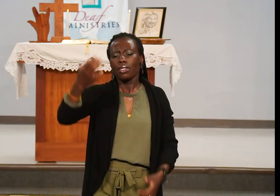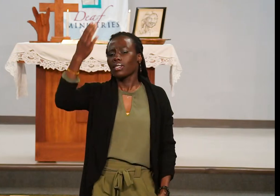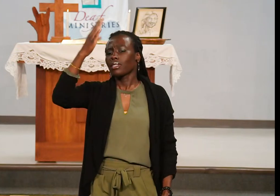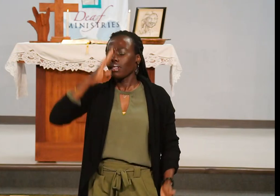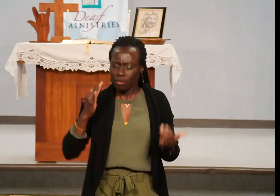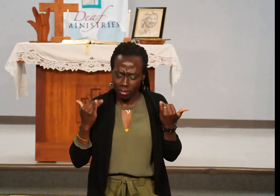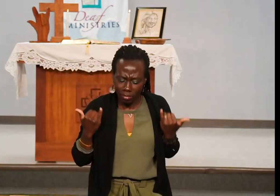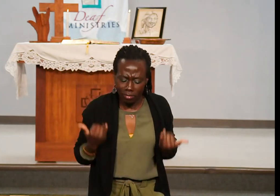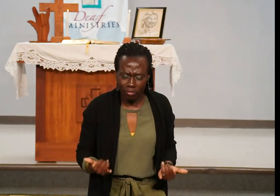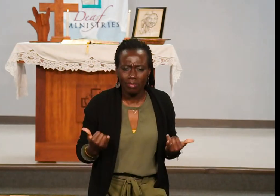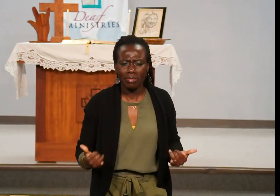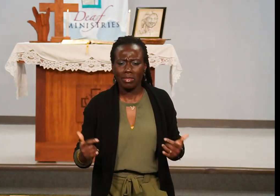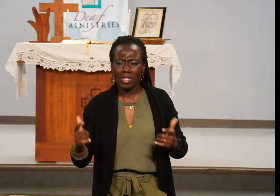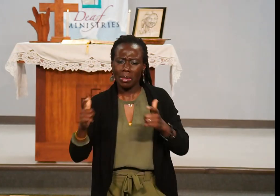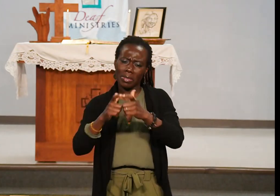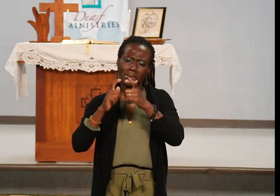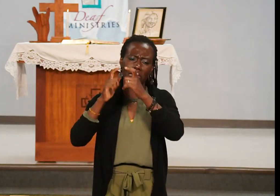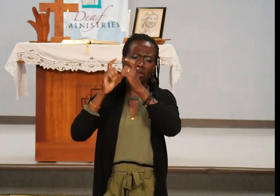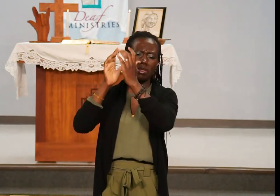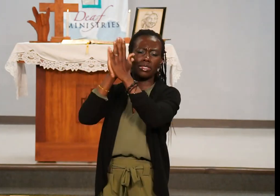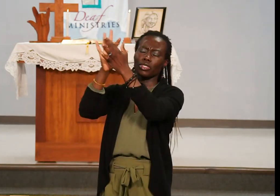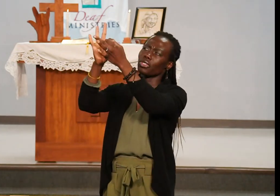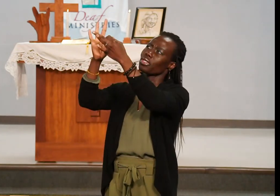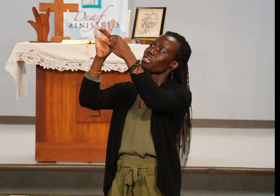to whom you now belong.